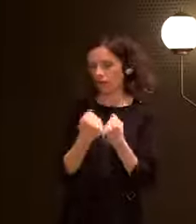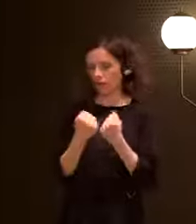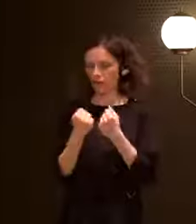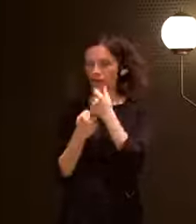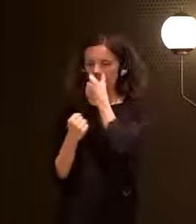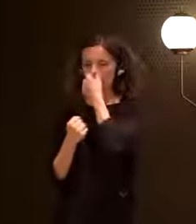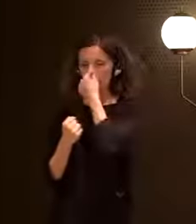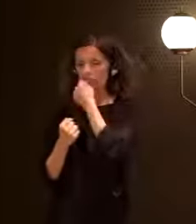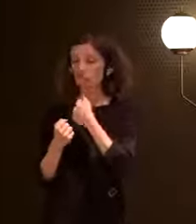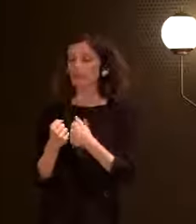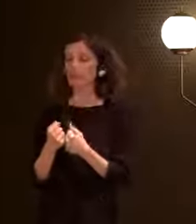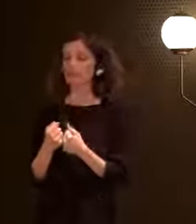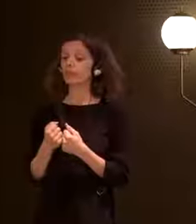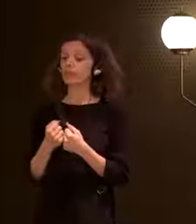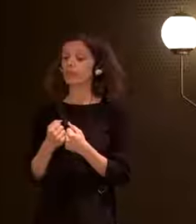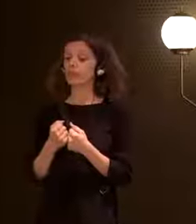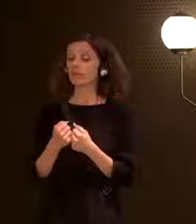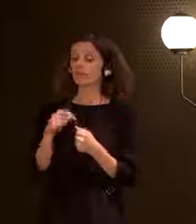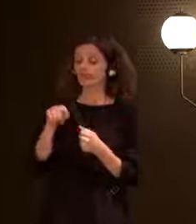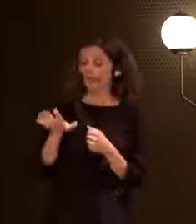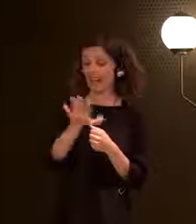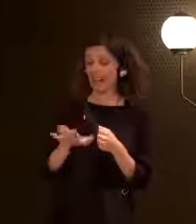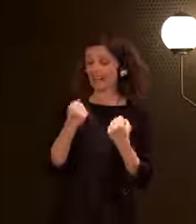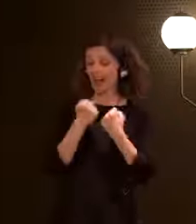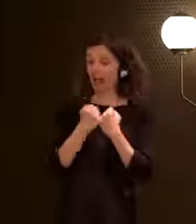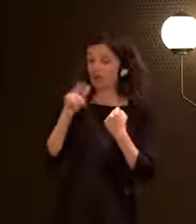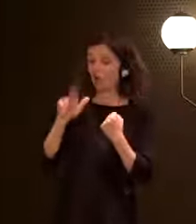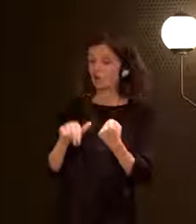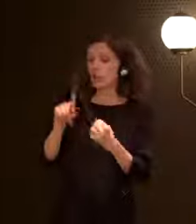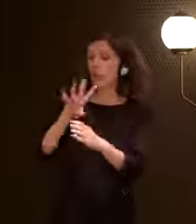be components of your class calendar, but